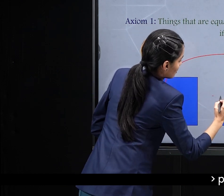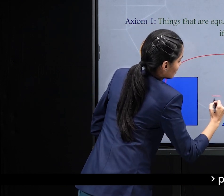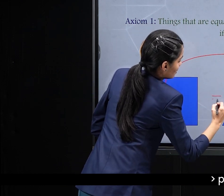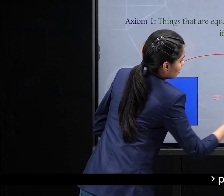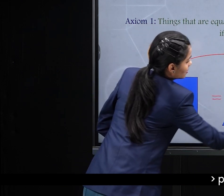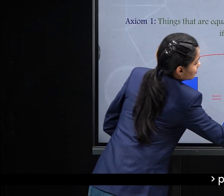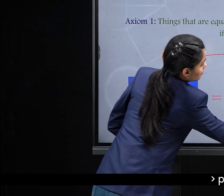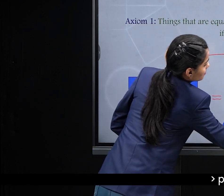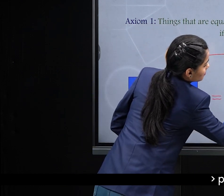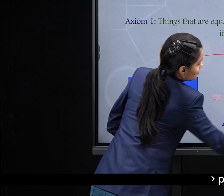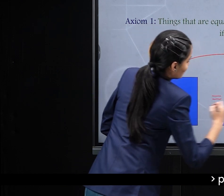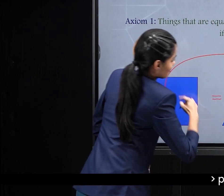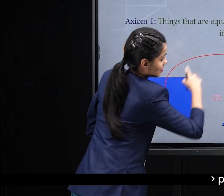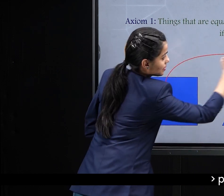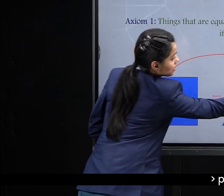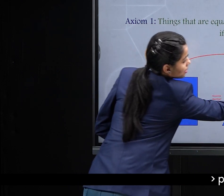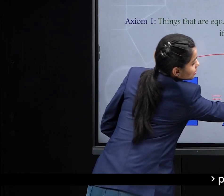therefore P is equal to R.